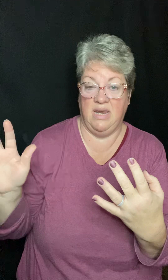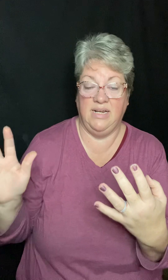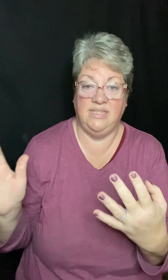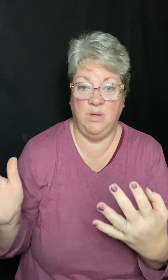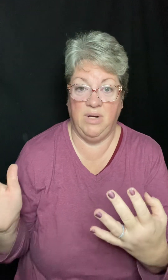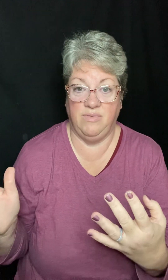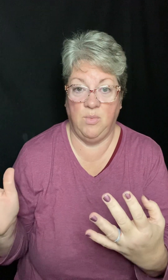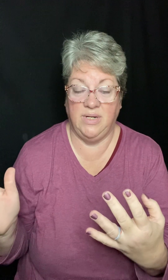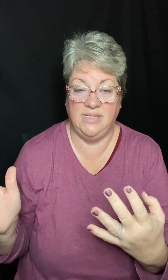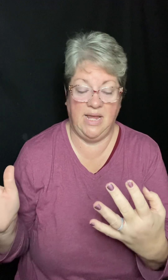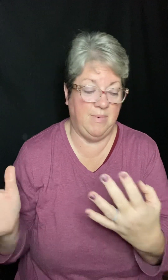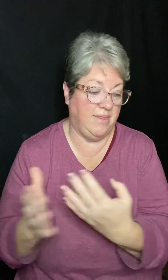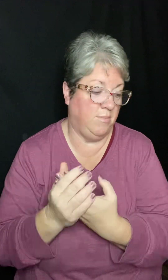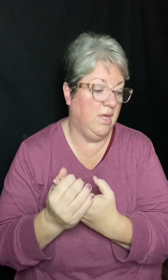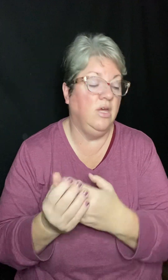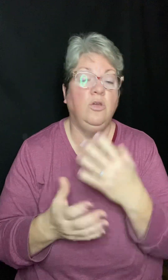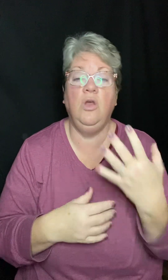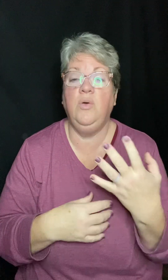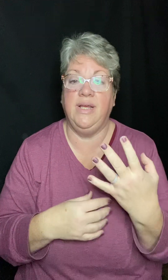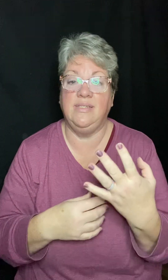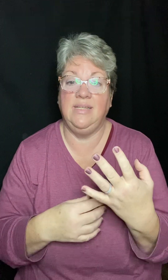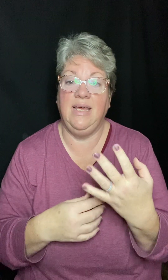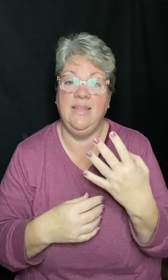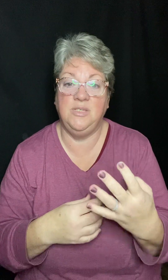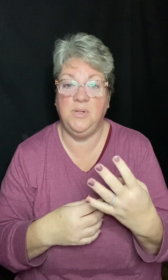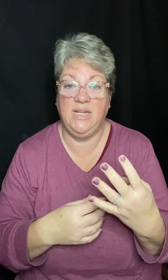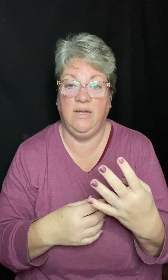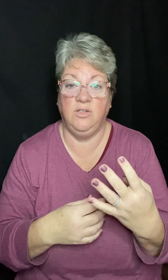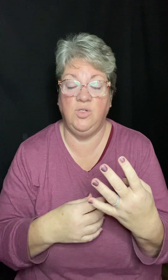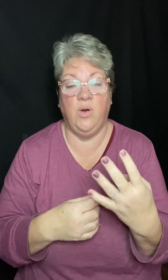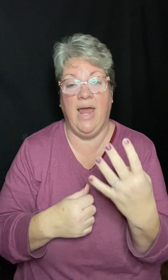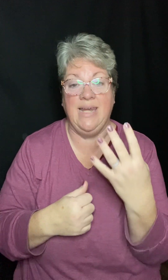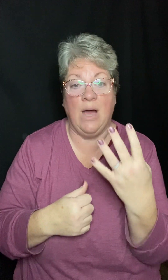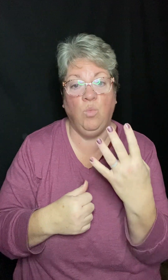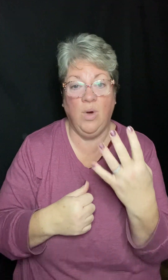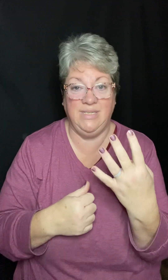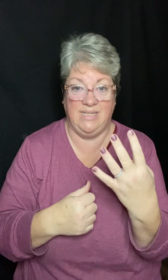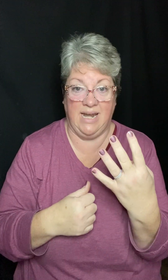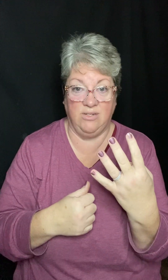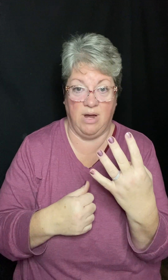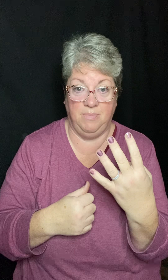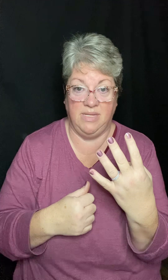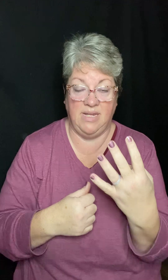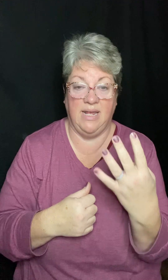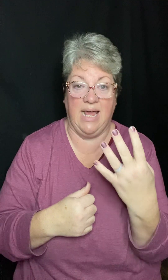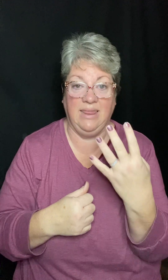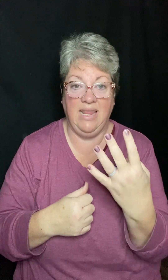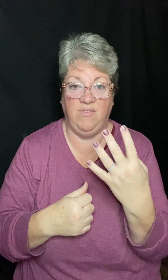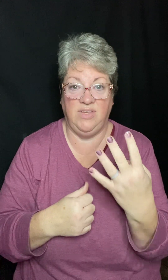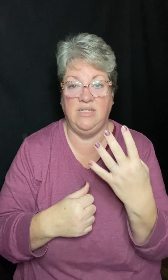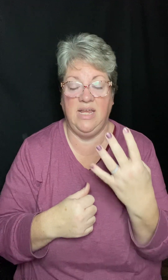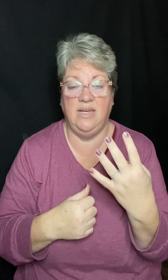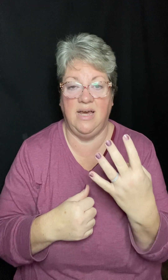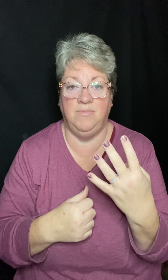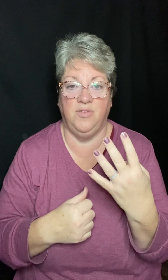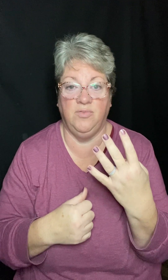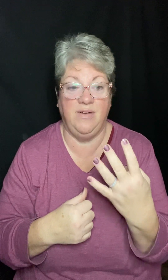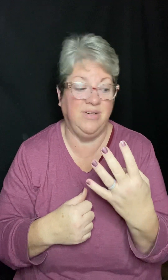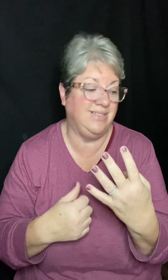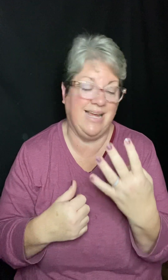I'd say whatever I wanted to say about them. Notice in this particular story, and not once did I drop this hand. I left this hand up for reference. I